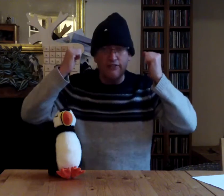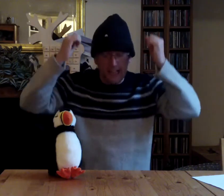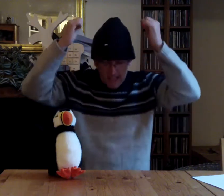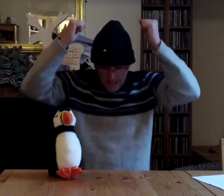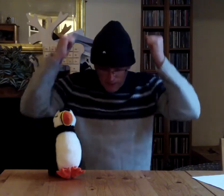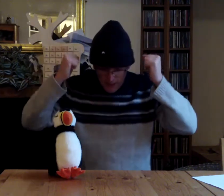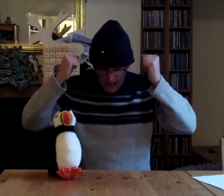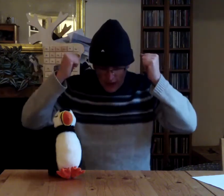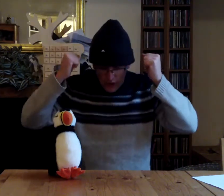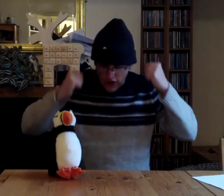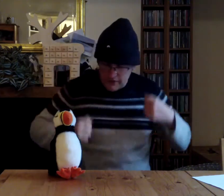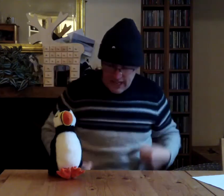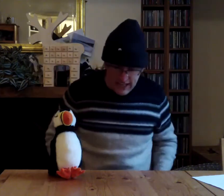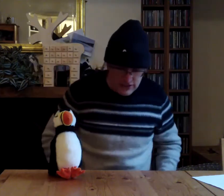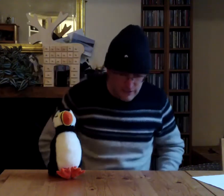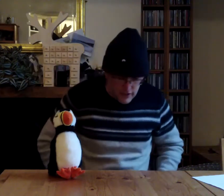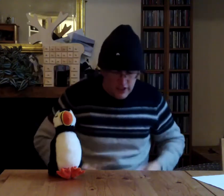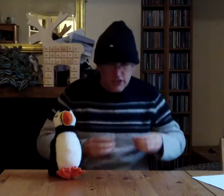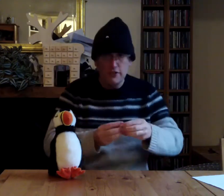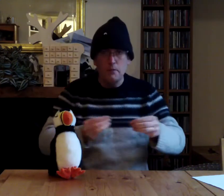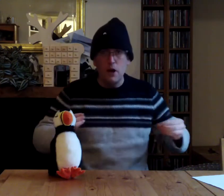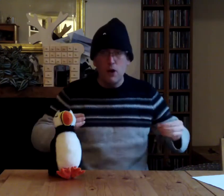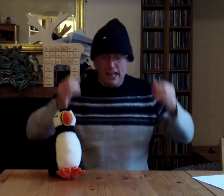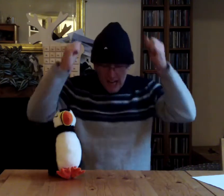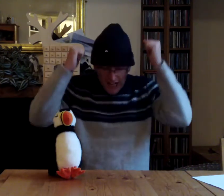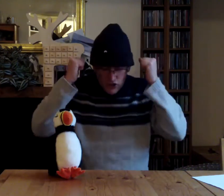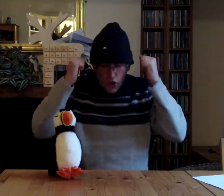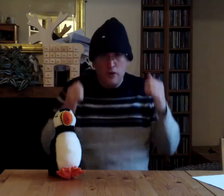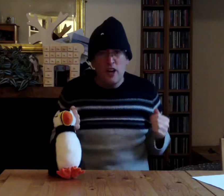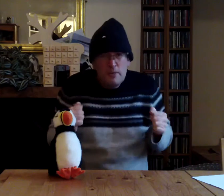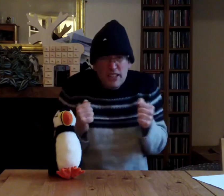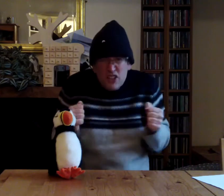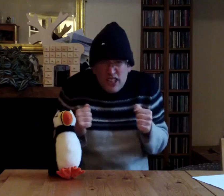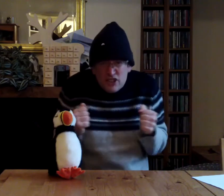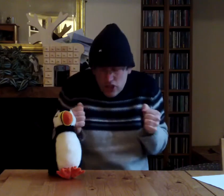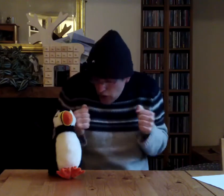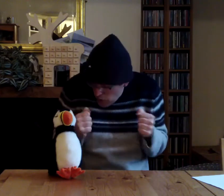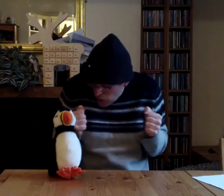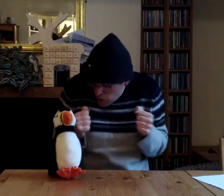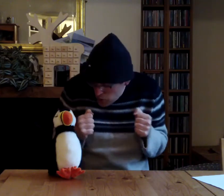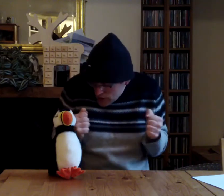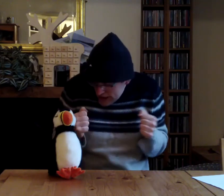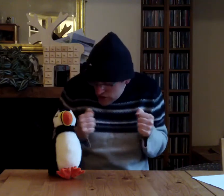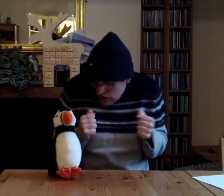really, putting a hat on over your head. So I've got my woolly hat on because it's cold,